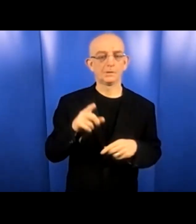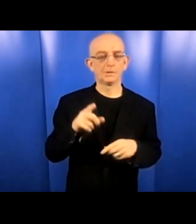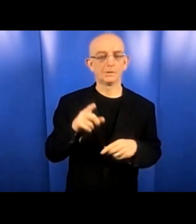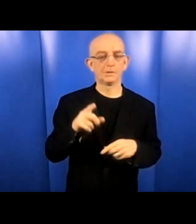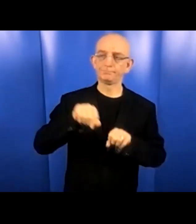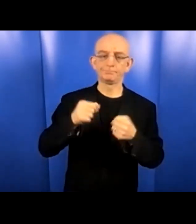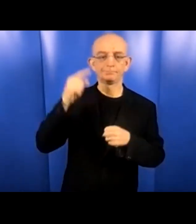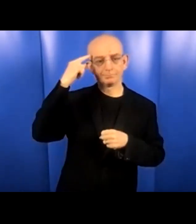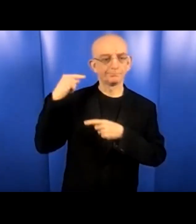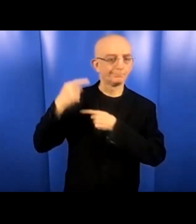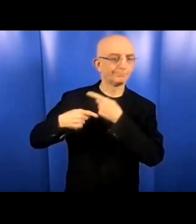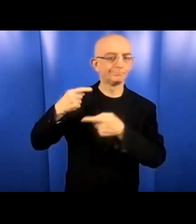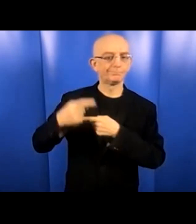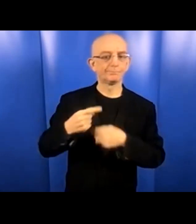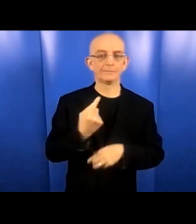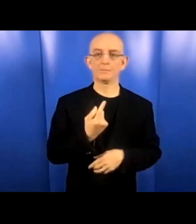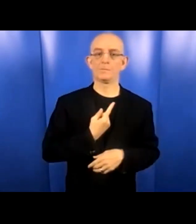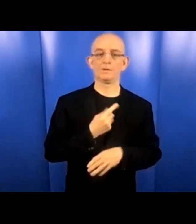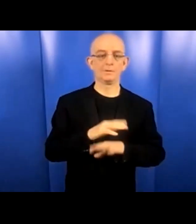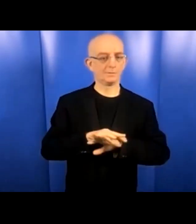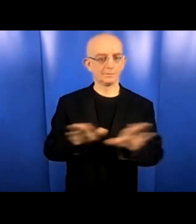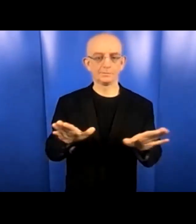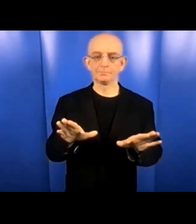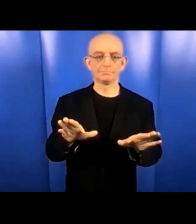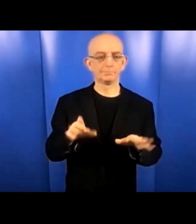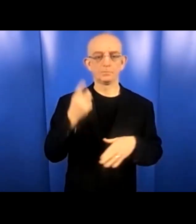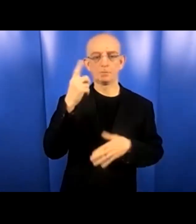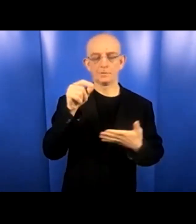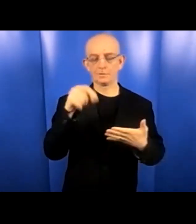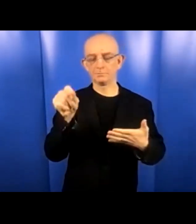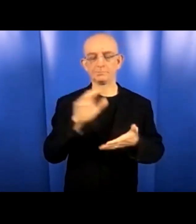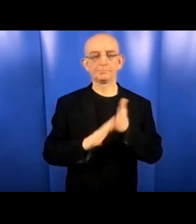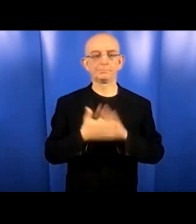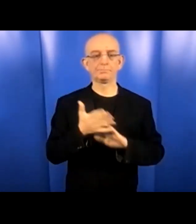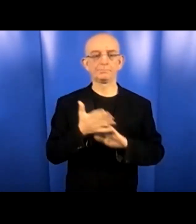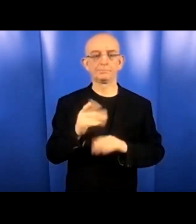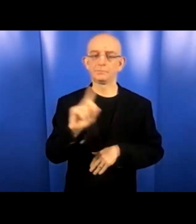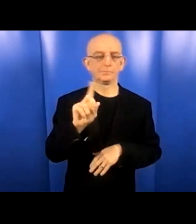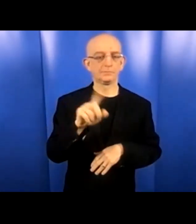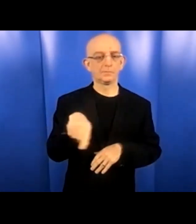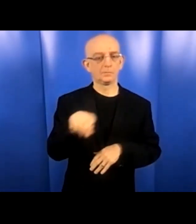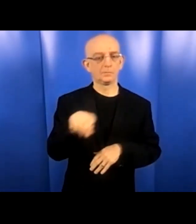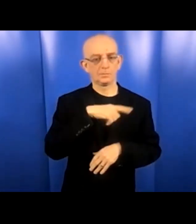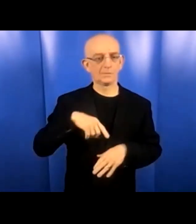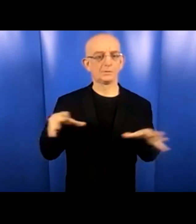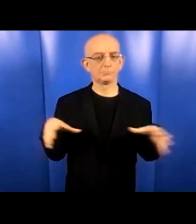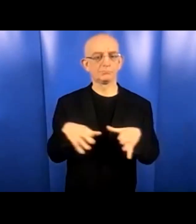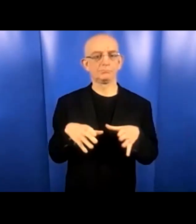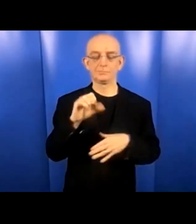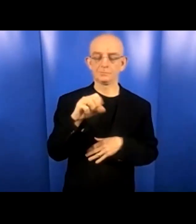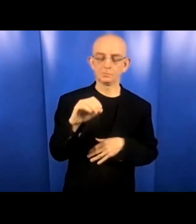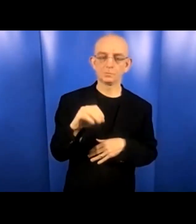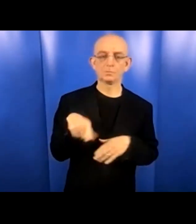just wanted to highlight the gap of the whole CSOs movement, including the disability movement, is we